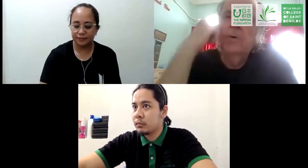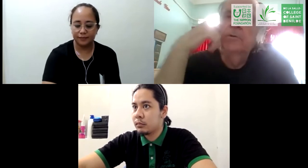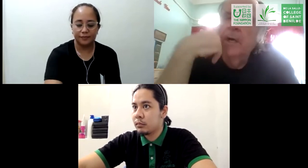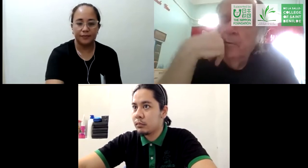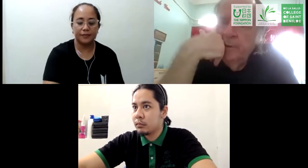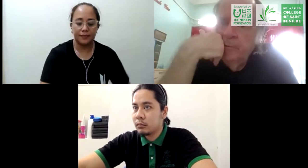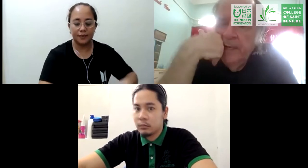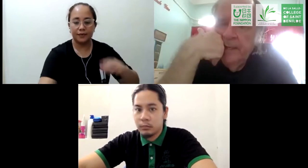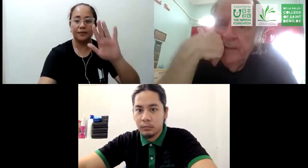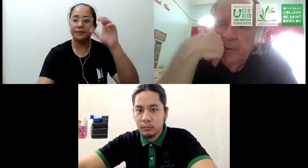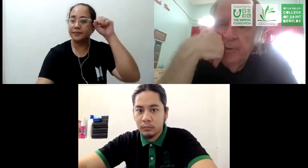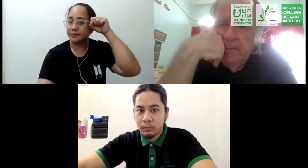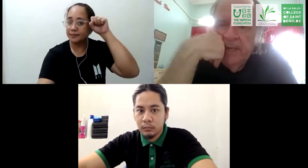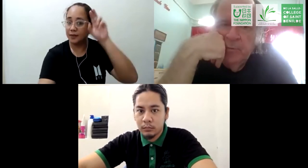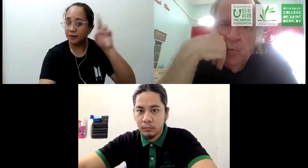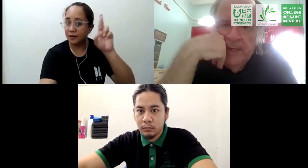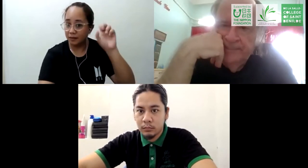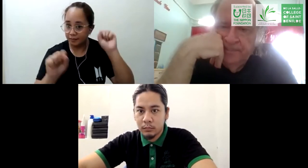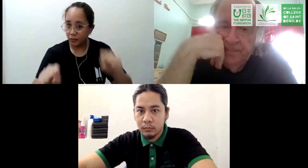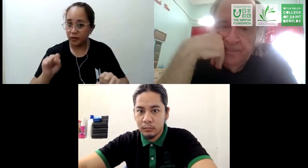So Jacques, when you're ready, can you put up lesson 1?